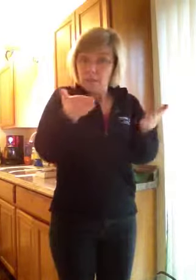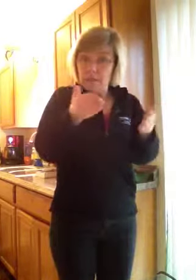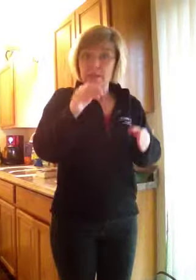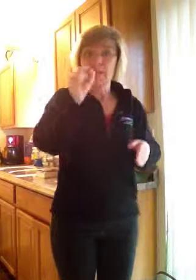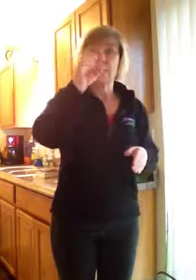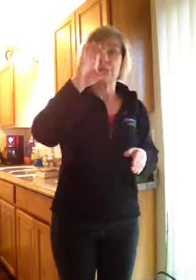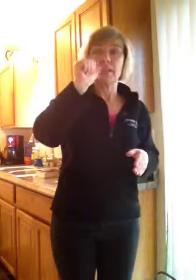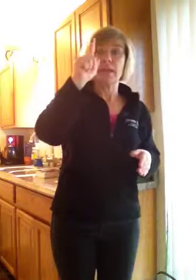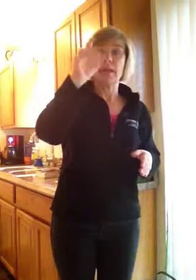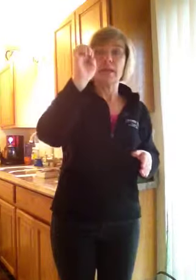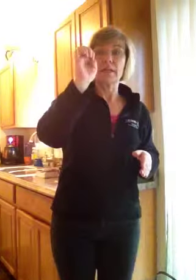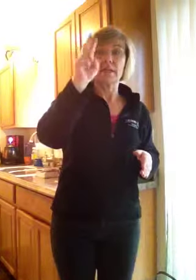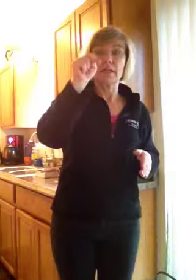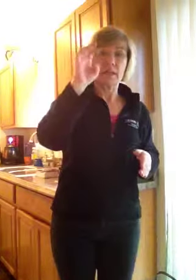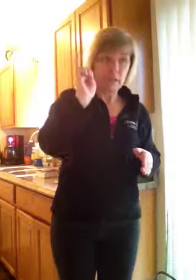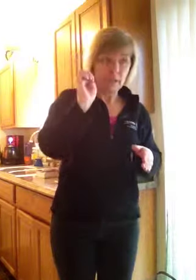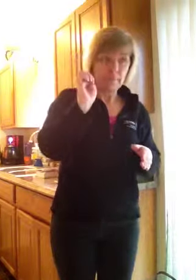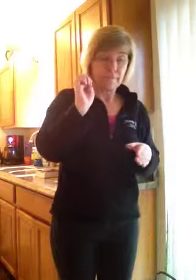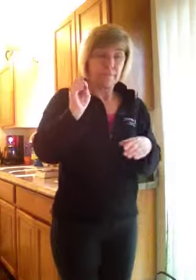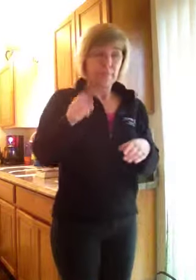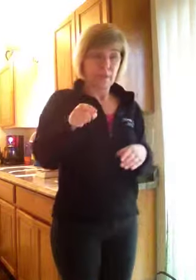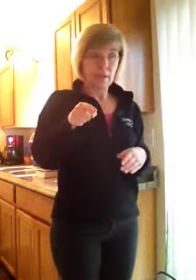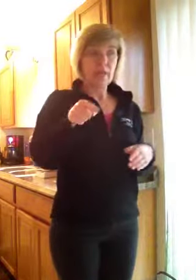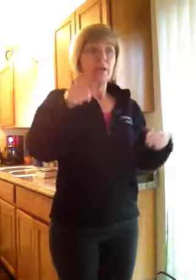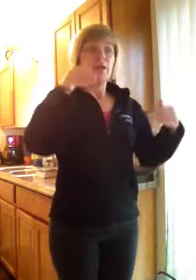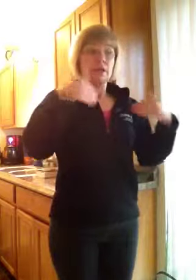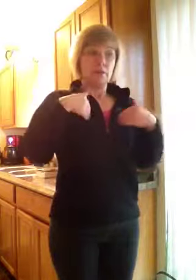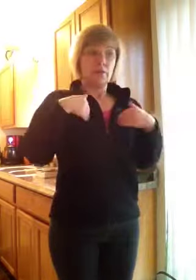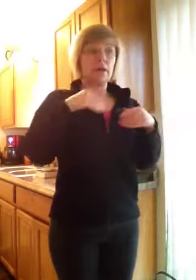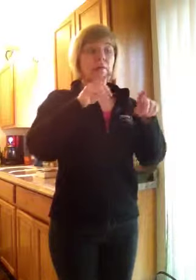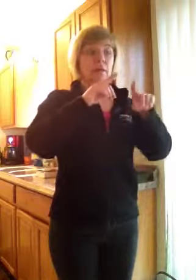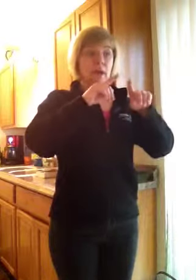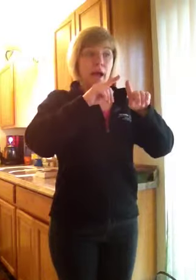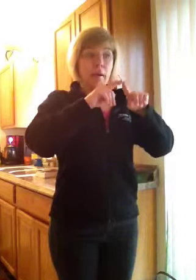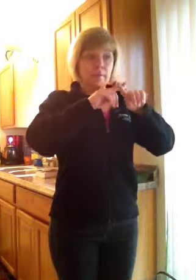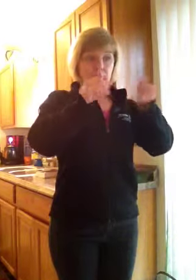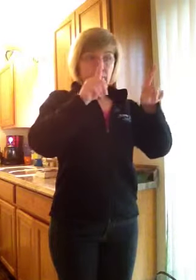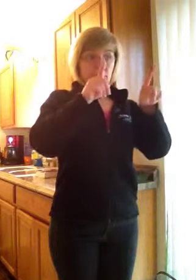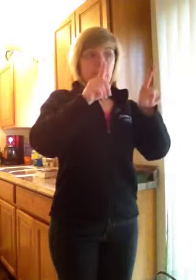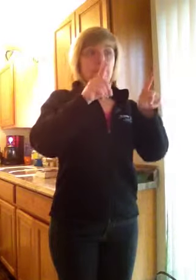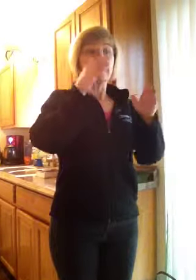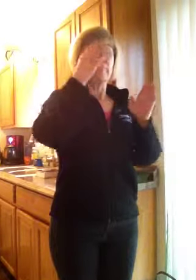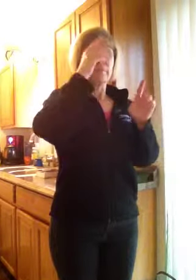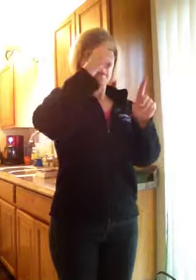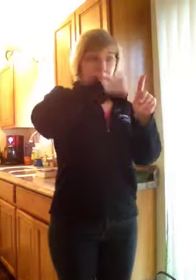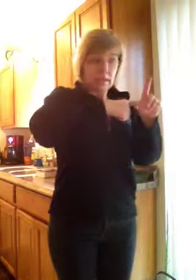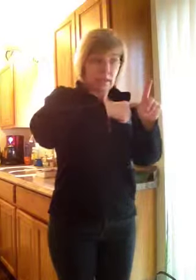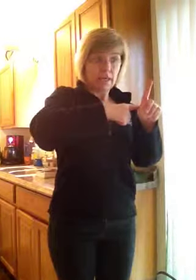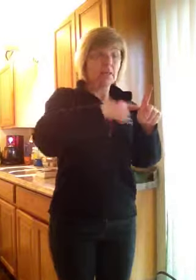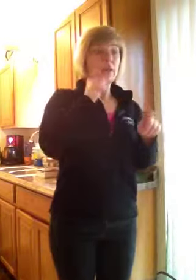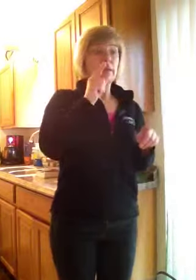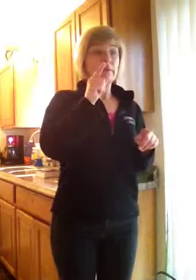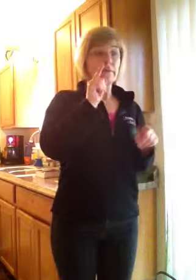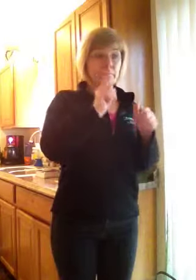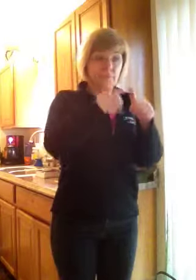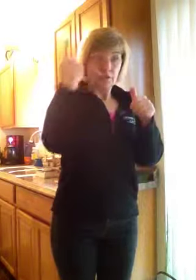when classifying triangles by their sides. Equilateral triangles have 3 equal sides. Isosceles triangles have